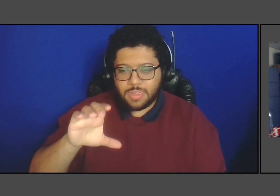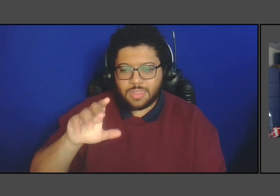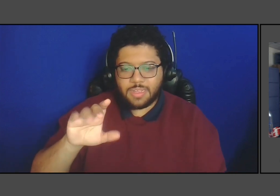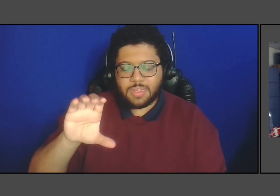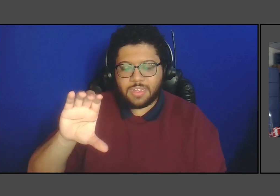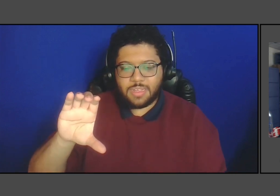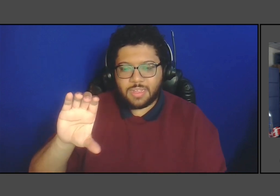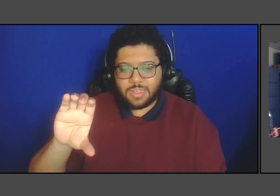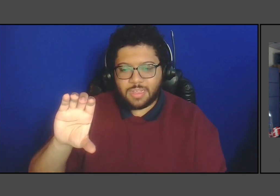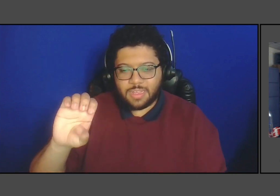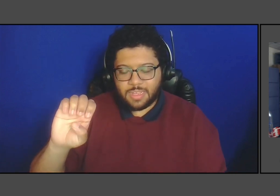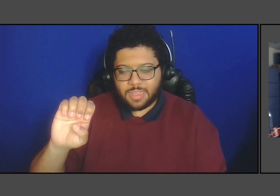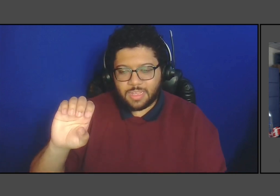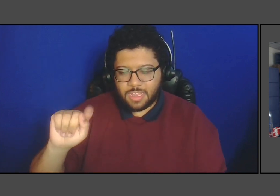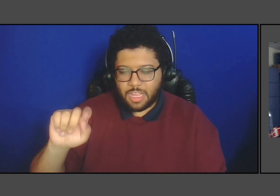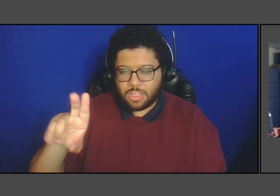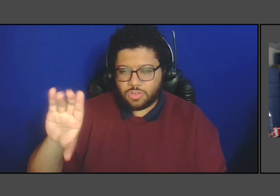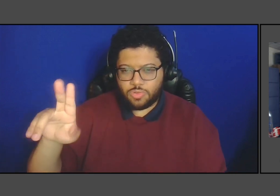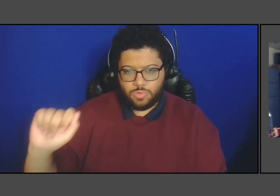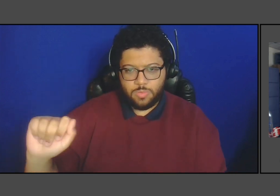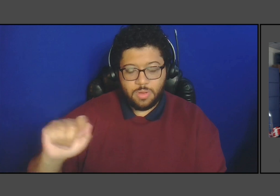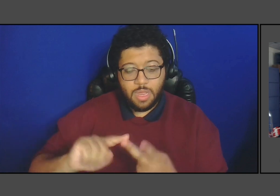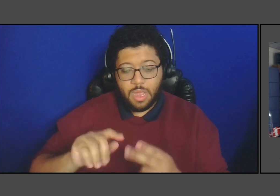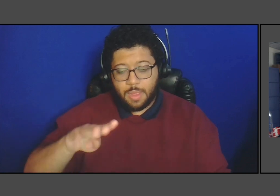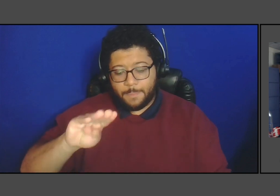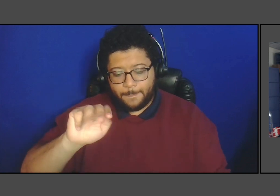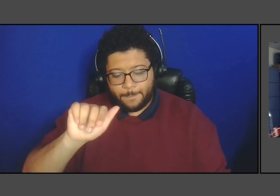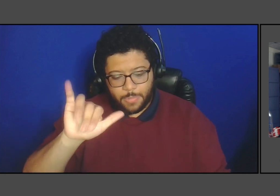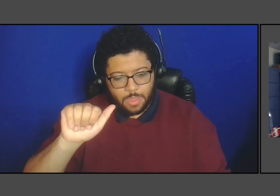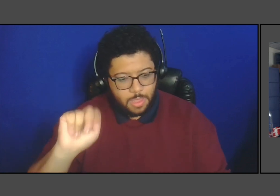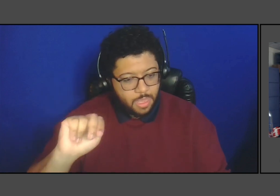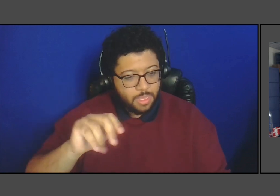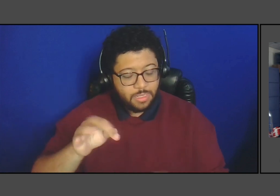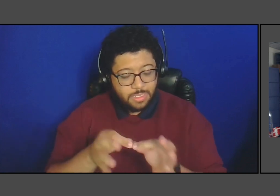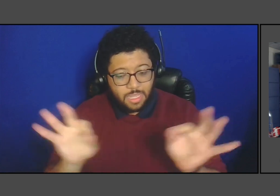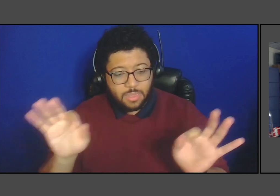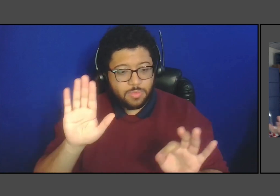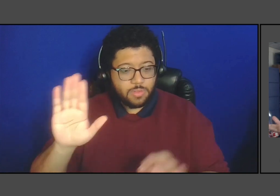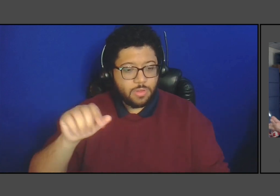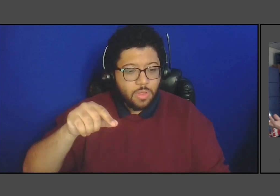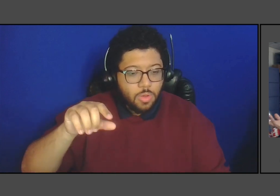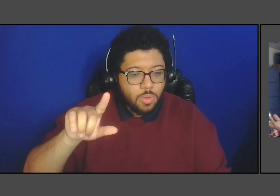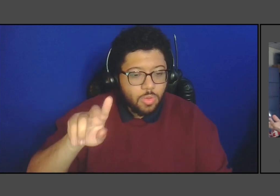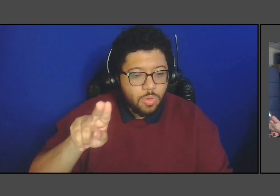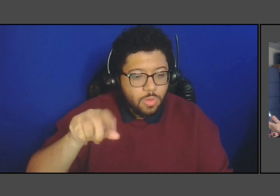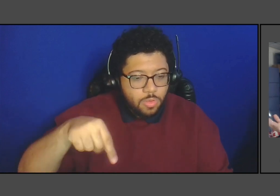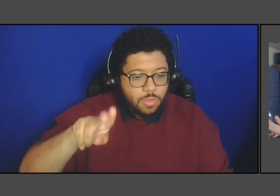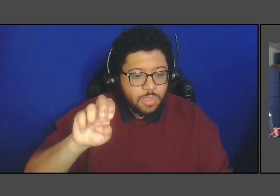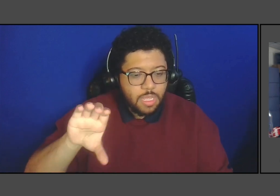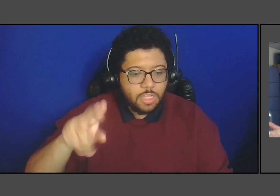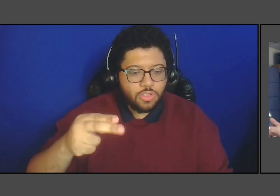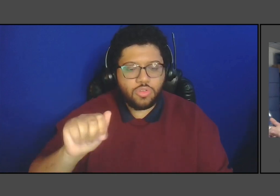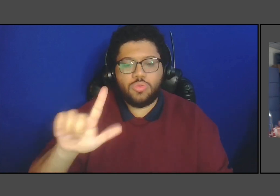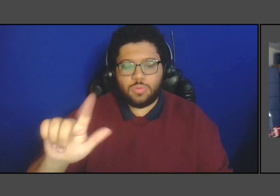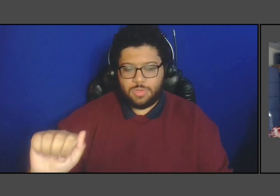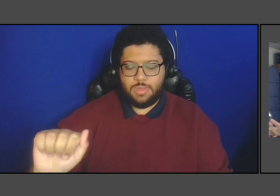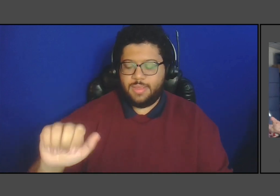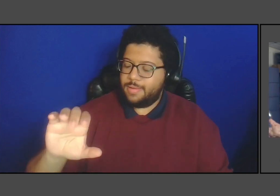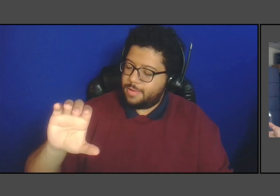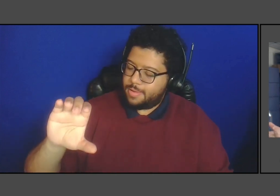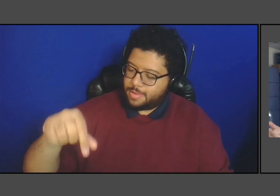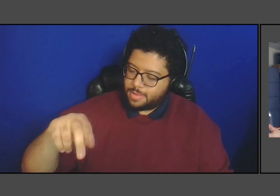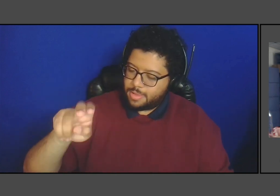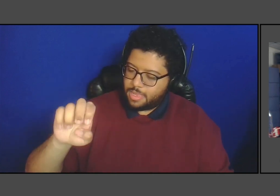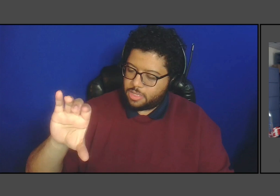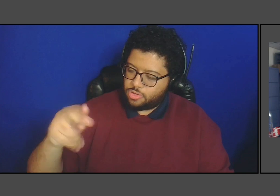different rappers in Mayan languages and how that's communicating. And these young people are in this world, right? Being influenced by all